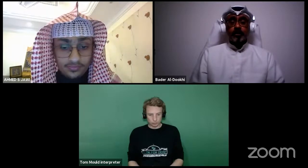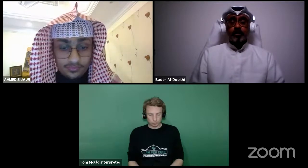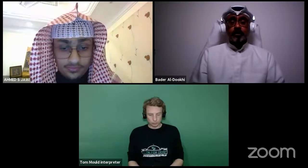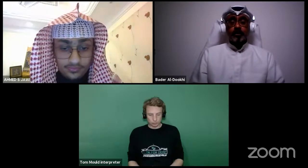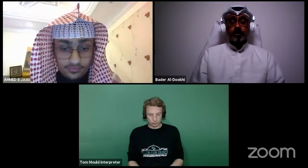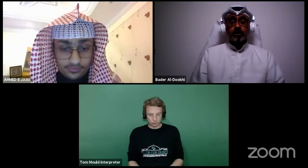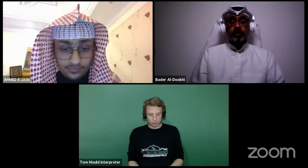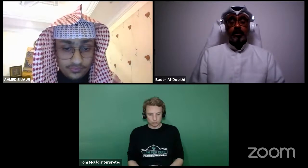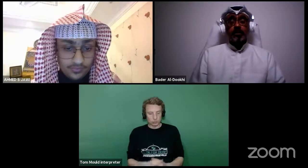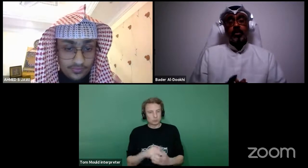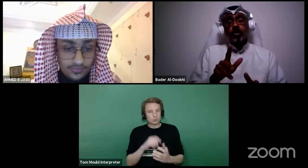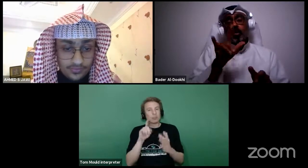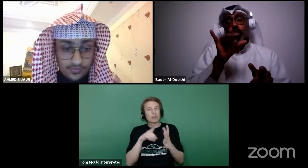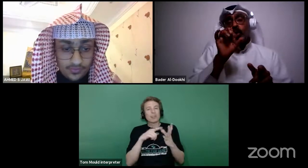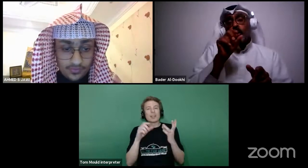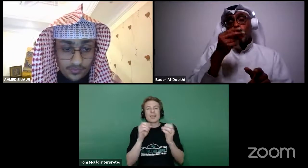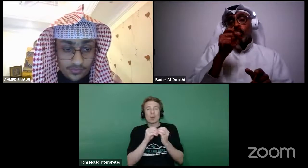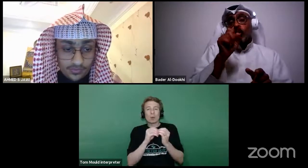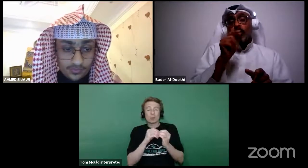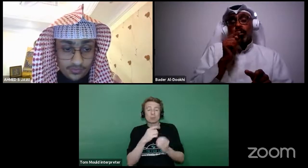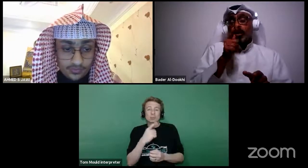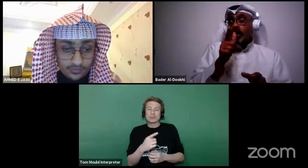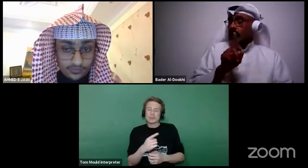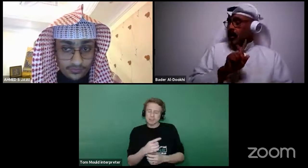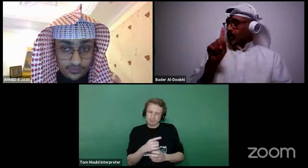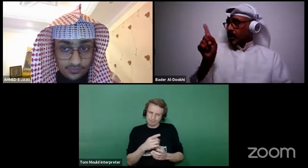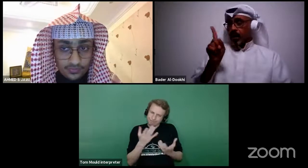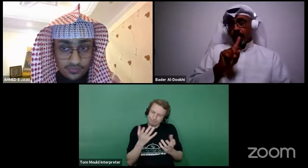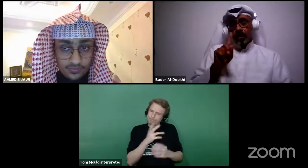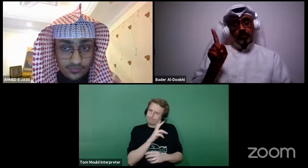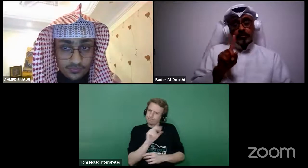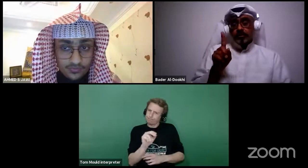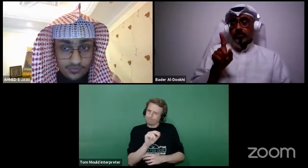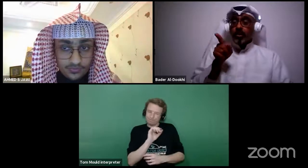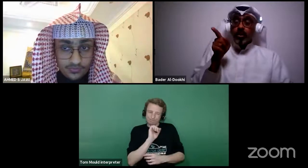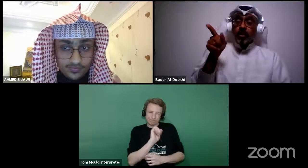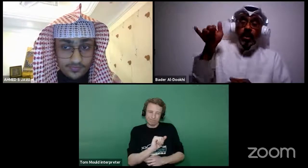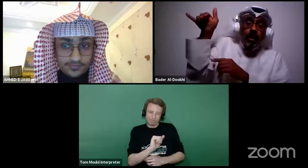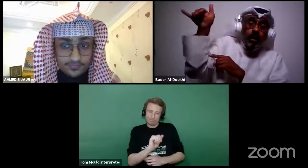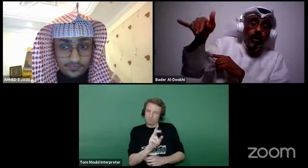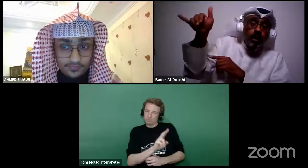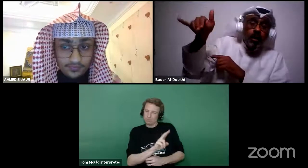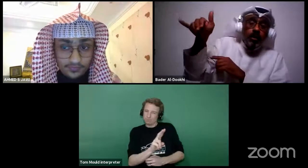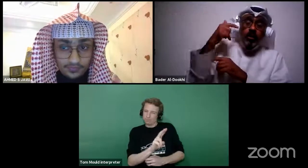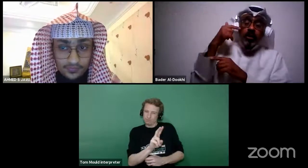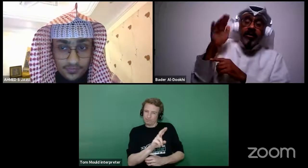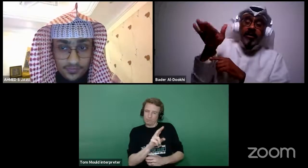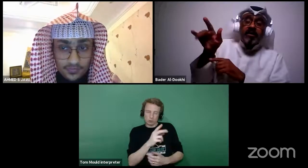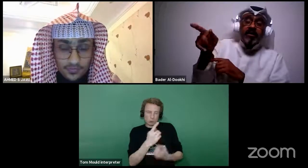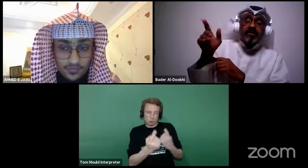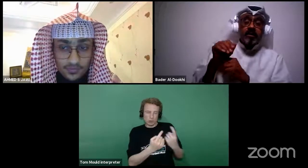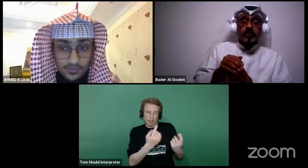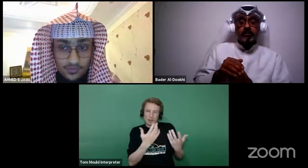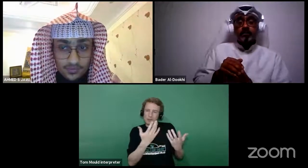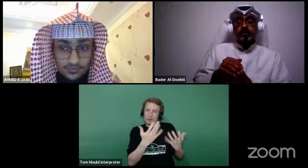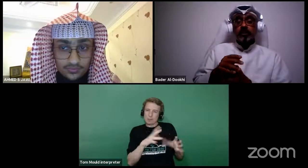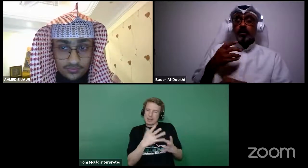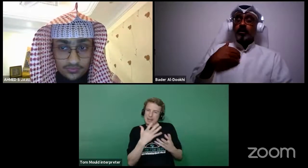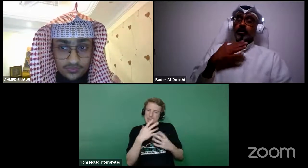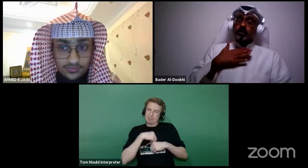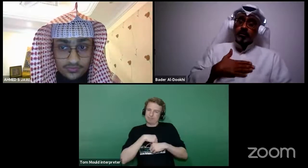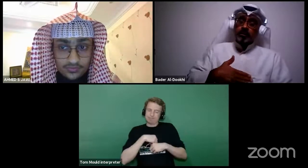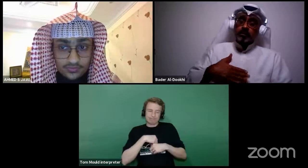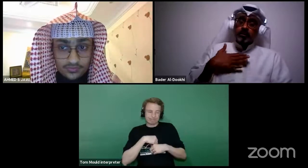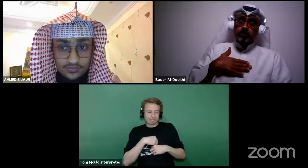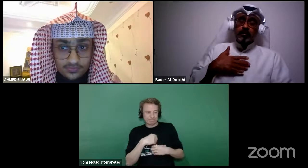Jacob said, Nay, but your own selves have beguiled you into something. So patience is most fitting for